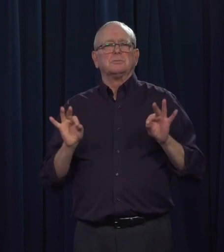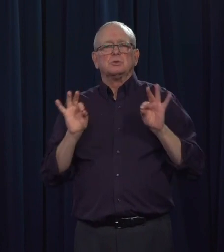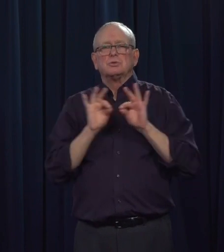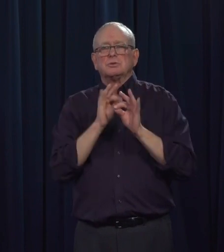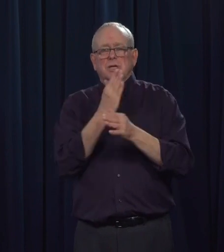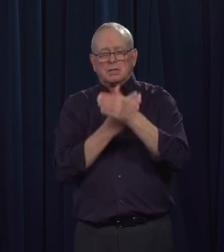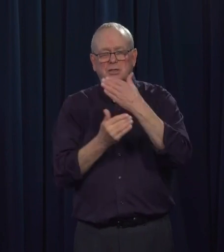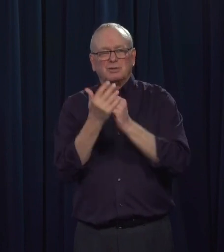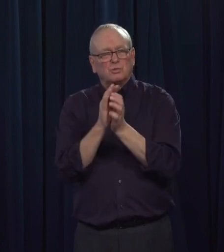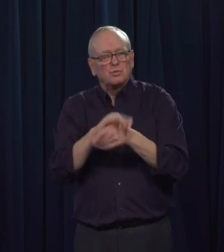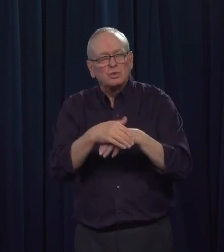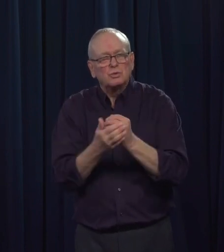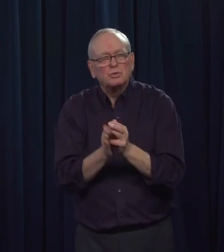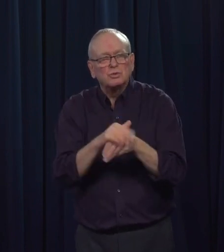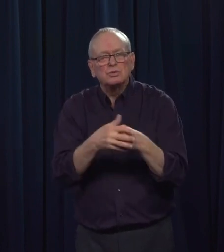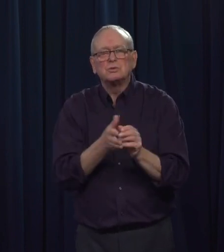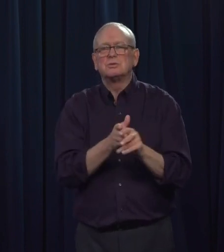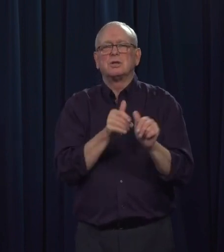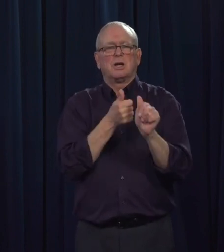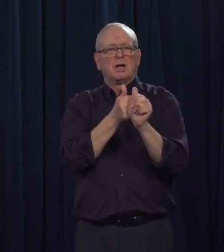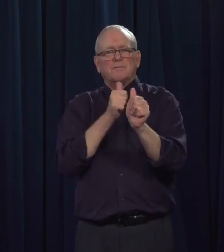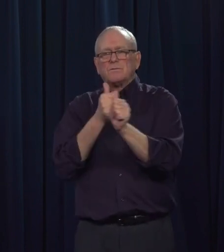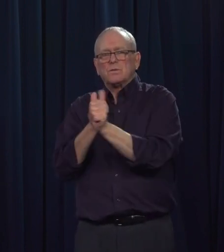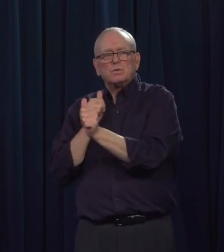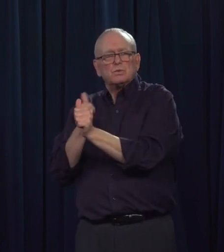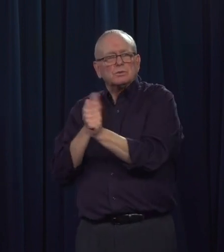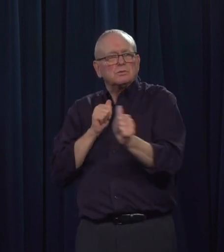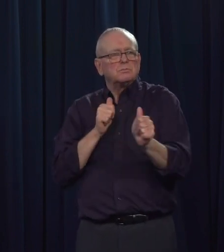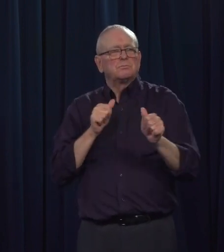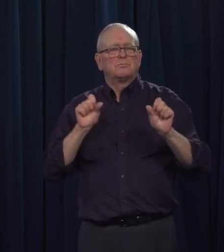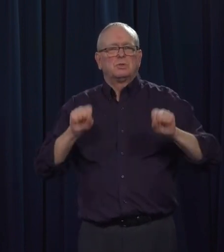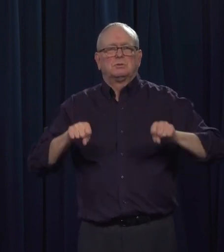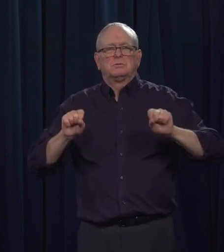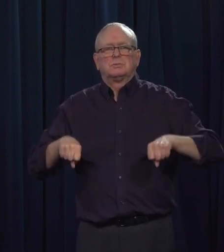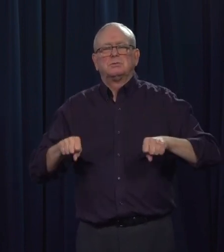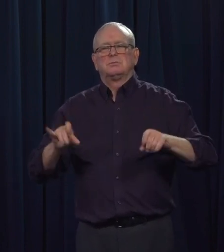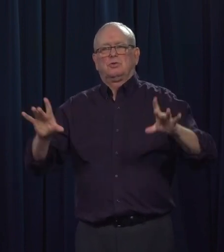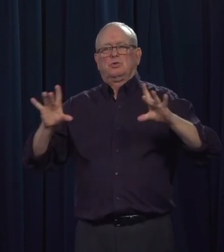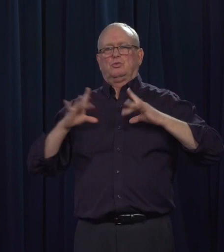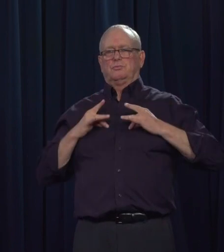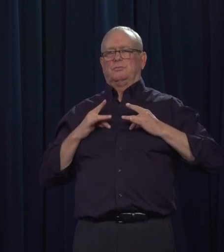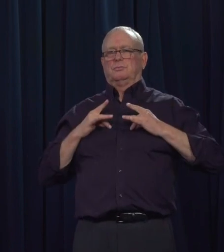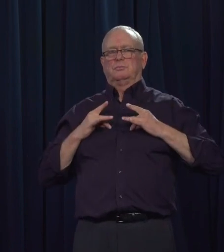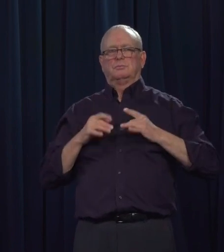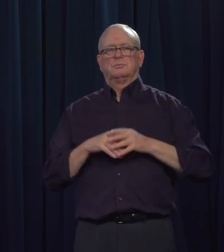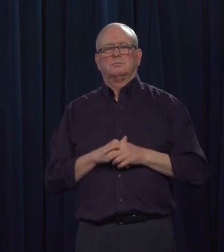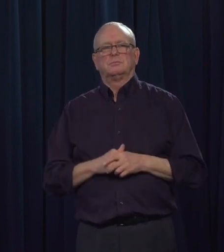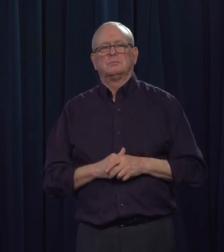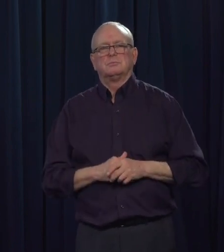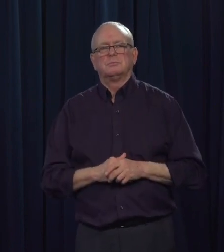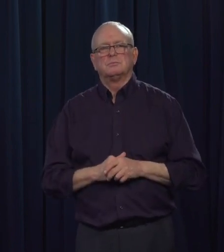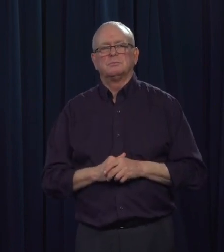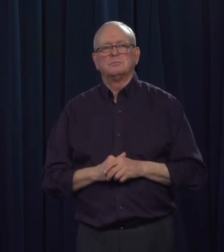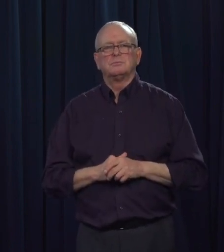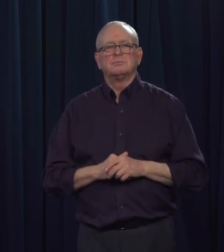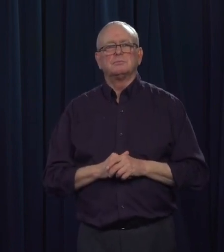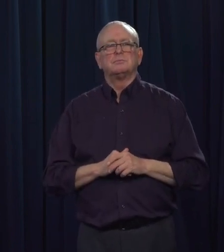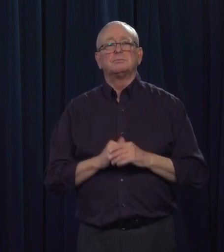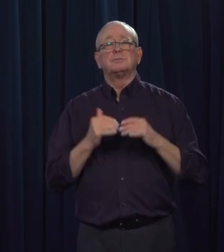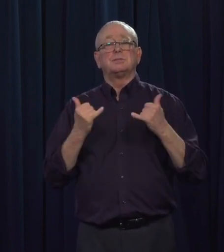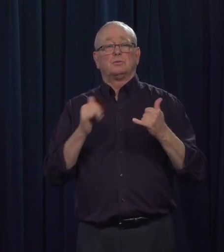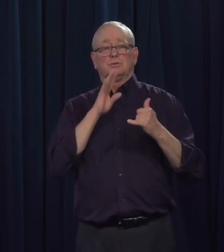and testing changes. Earlier today, we announced changes to our isolation and testing protocols for